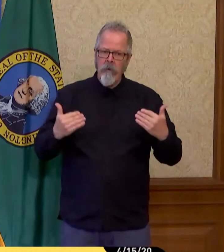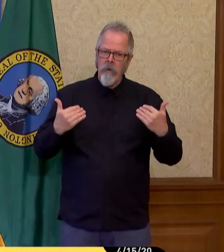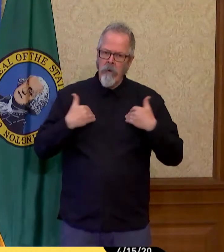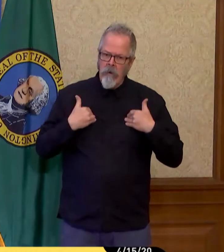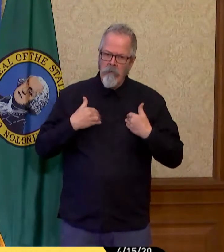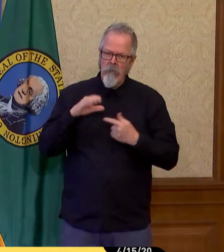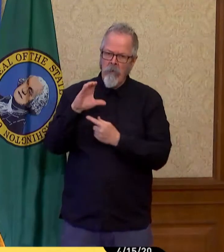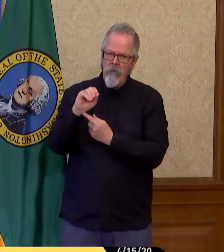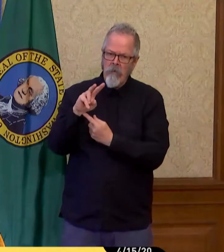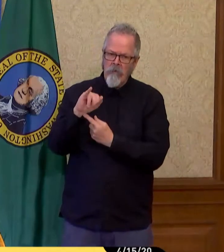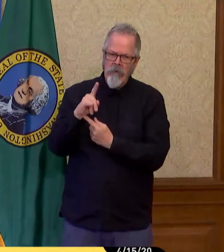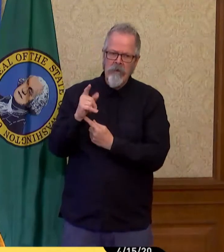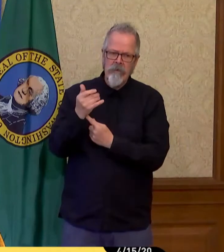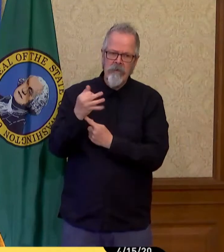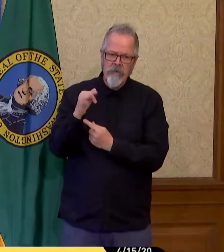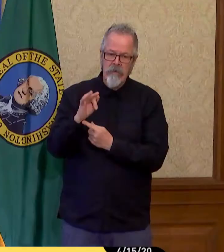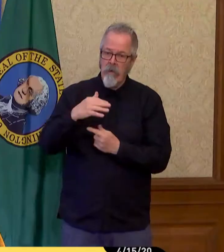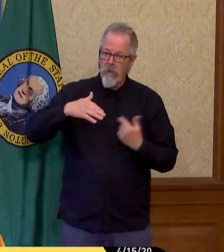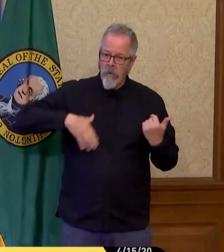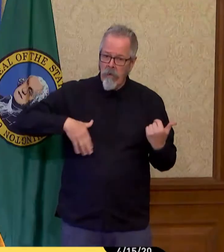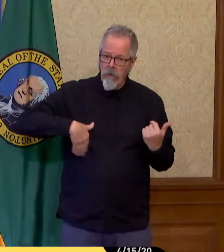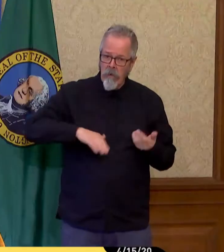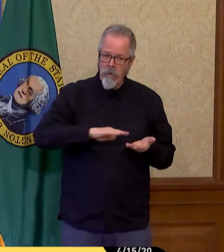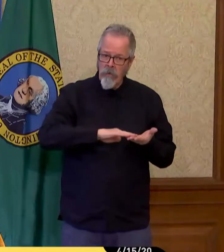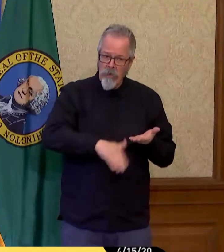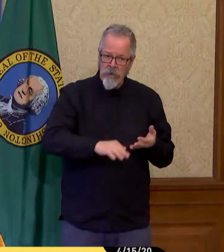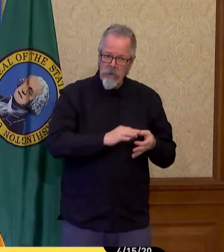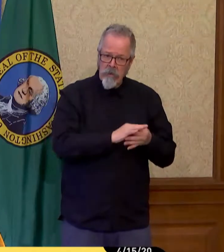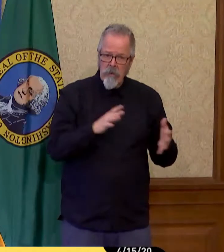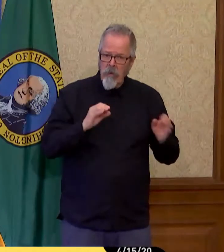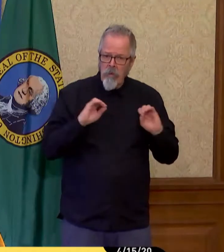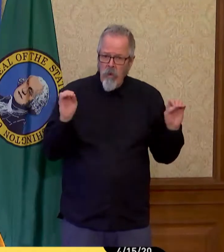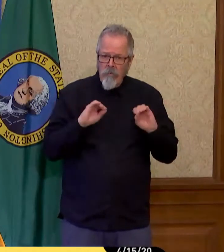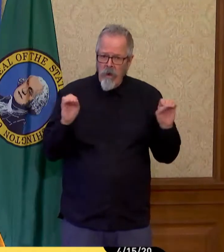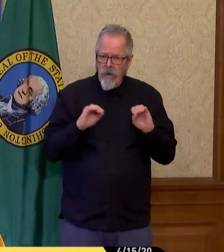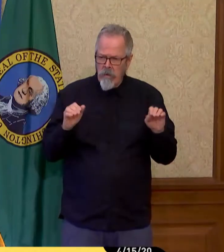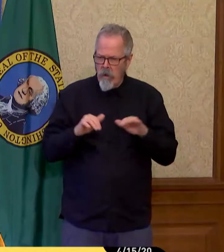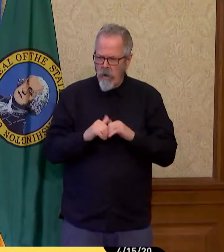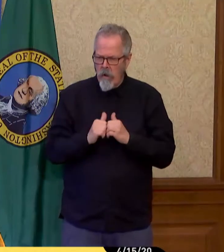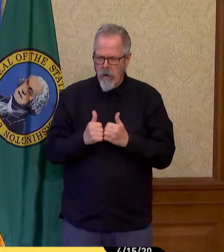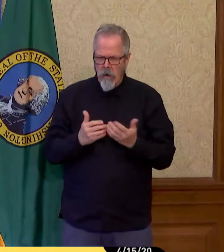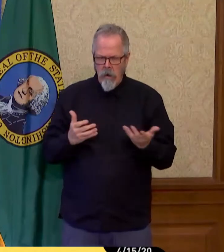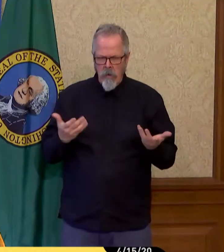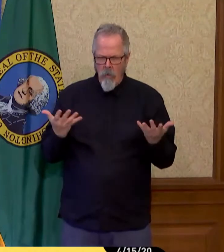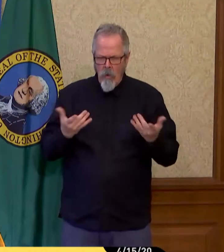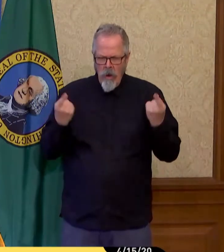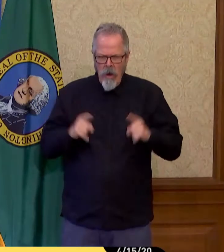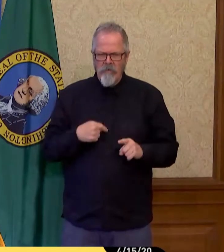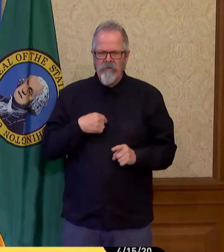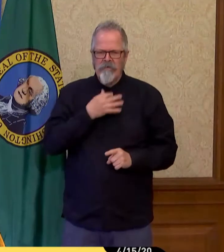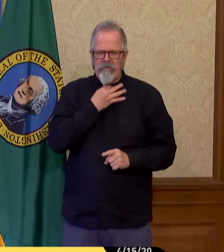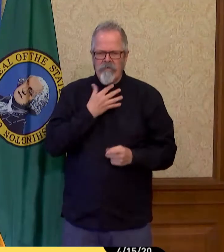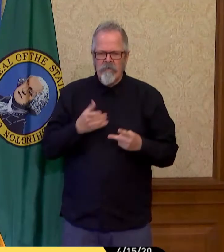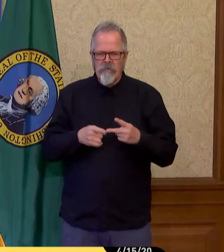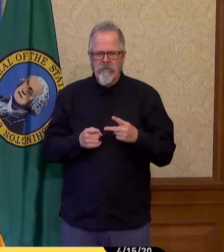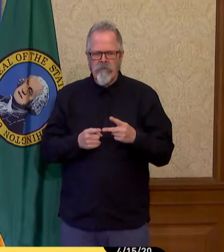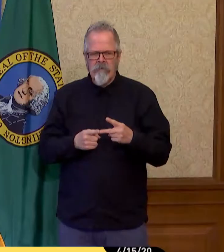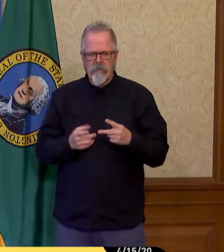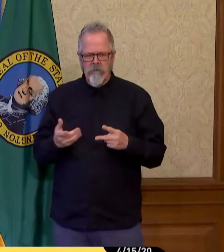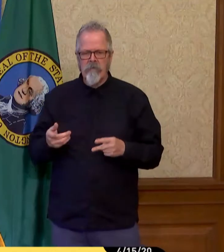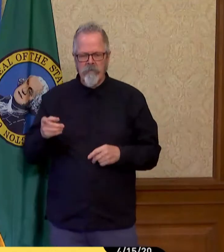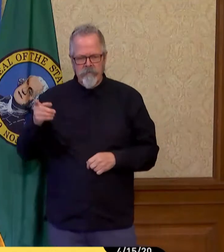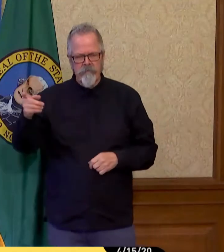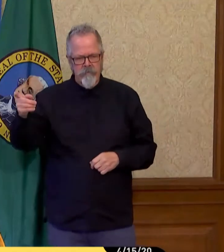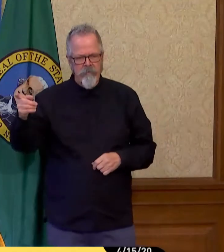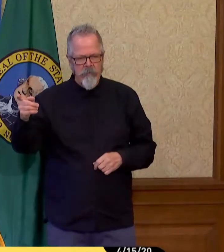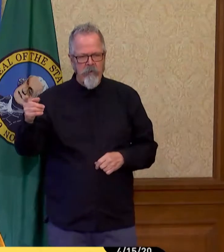people, and it takes time to get the right people to the door, and also to make sure that they have some preparation and that we give